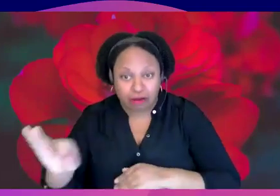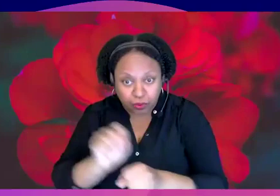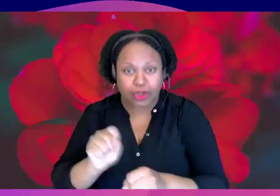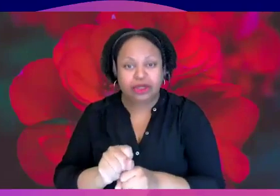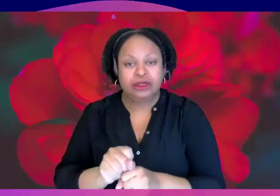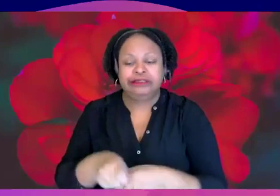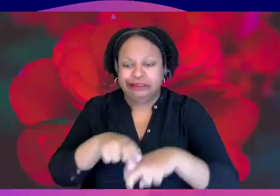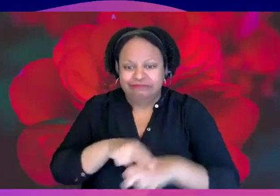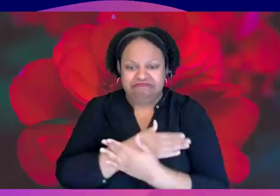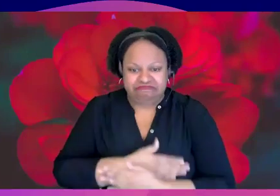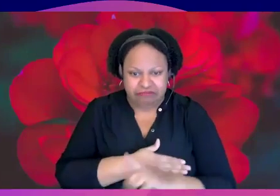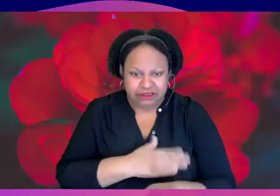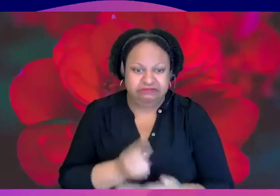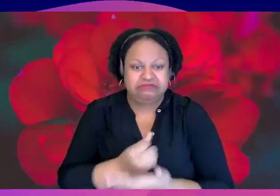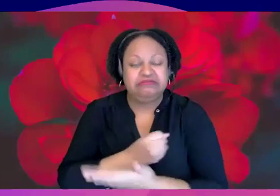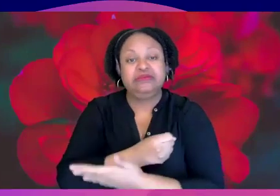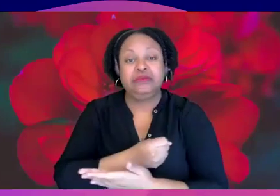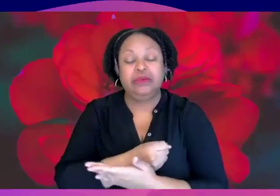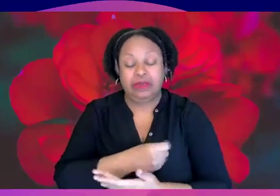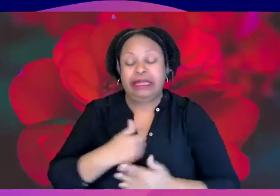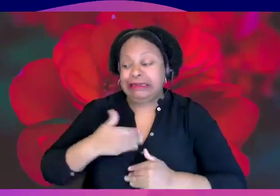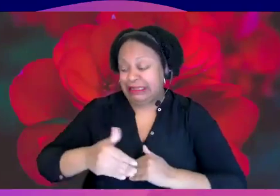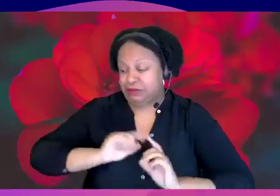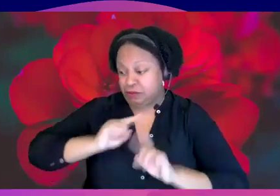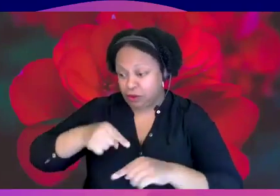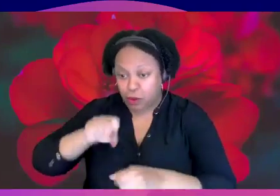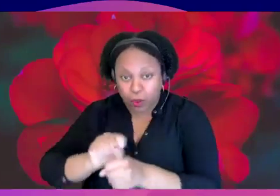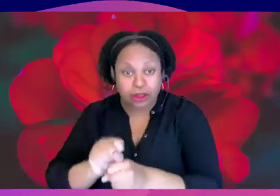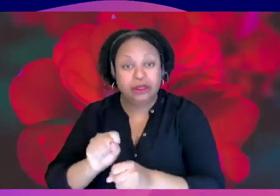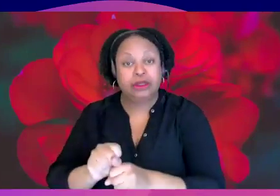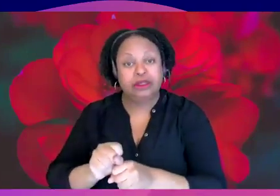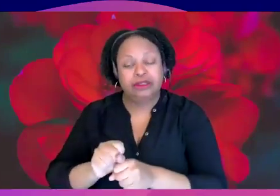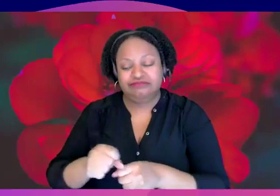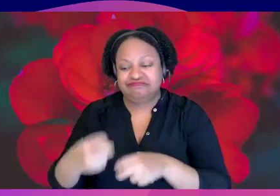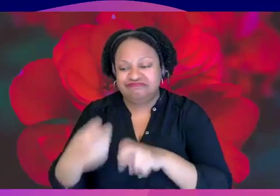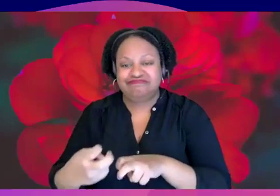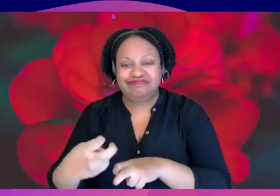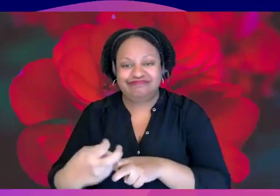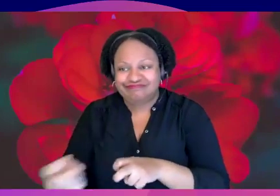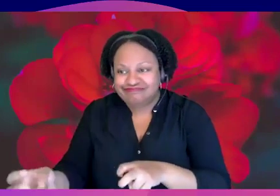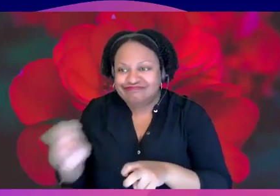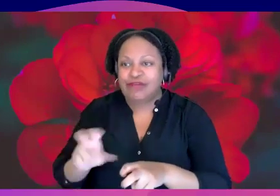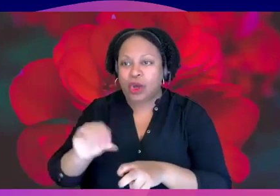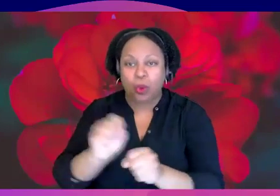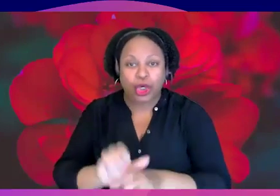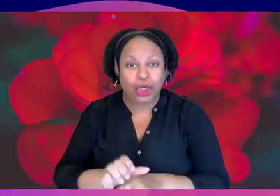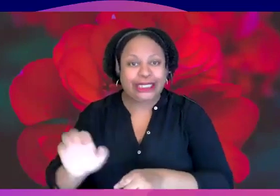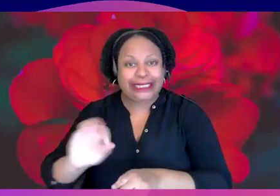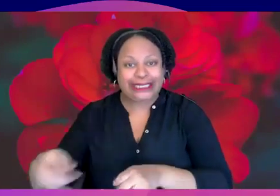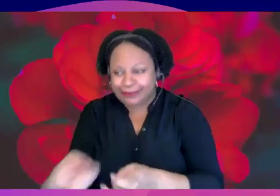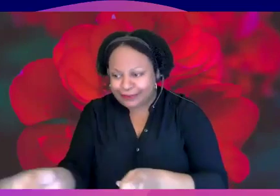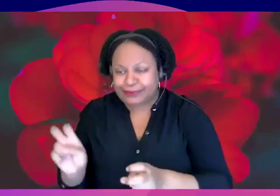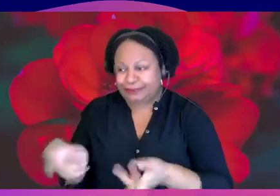with my executive director and one of my coworkers, and we had a very intense conversation because as much as I